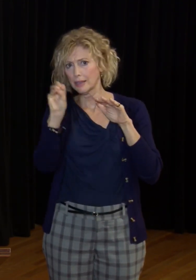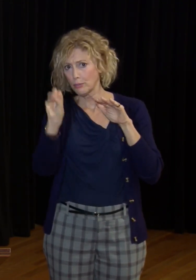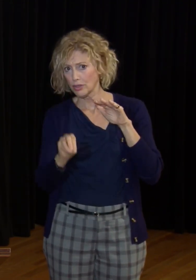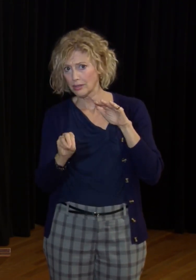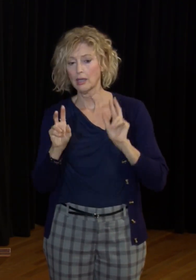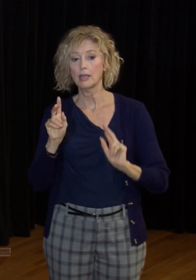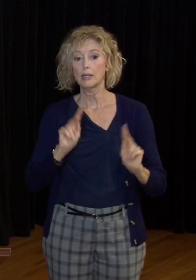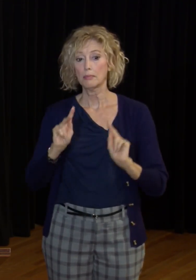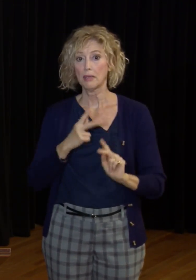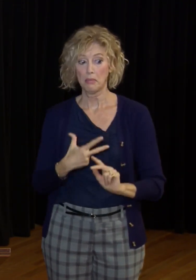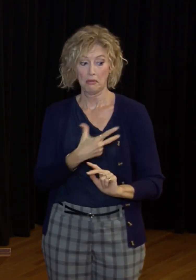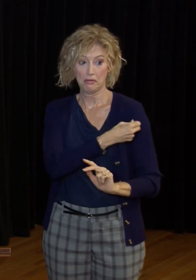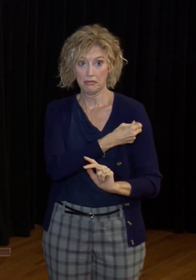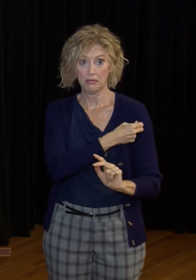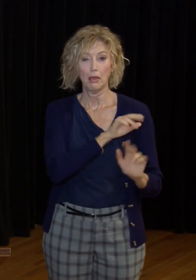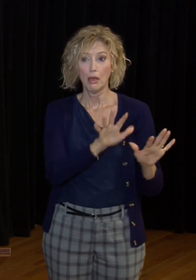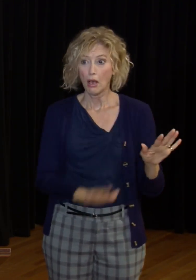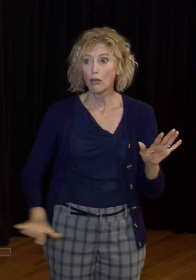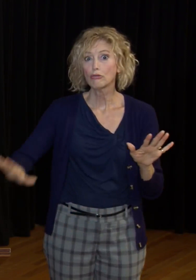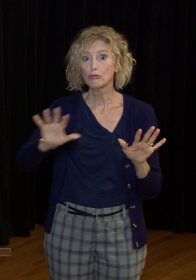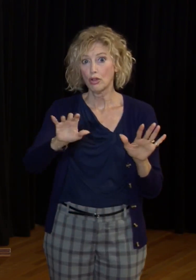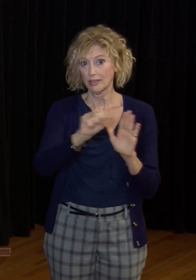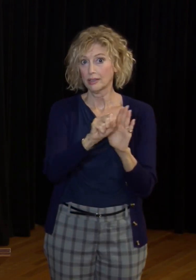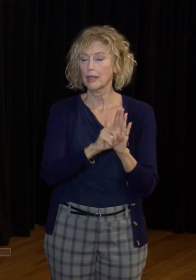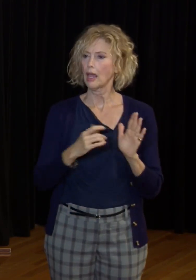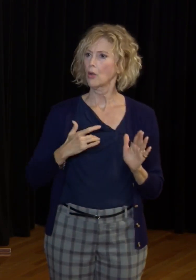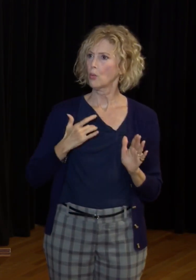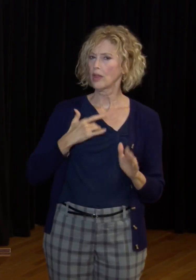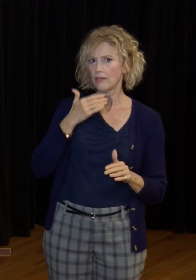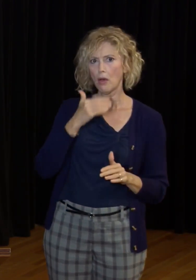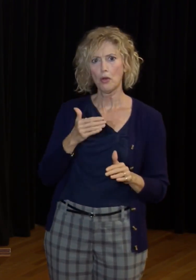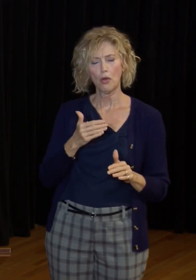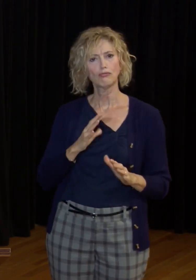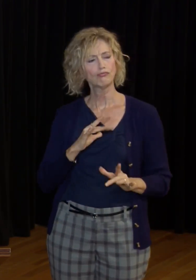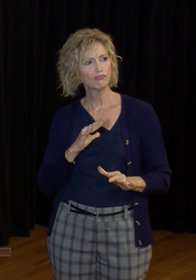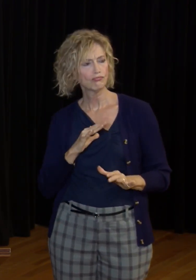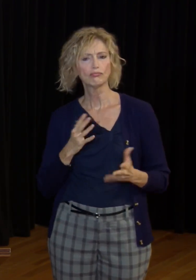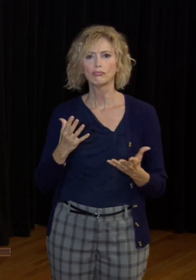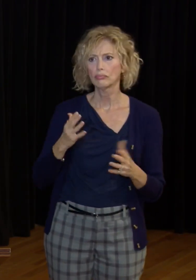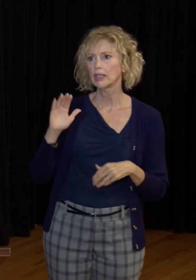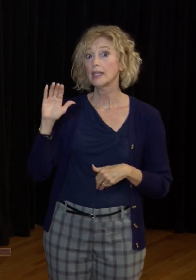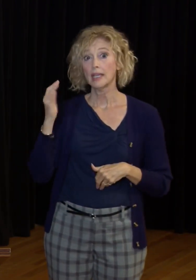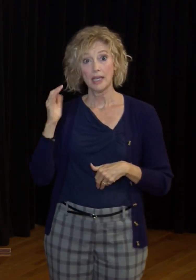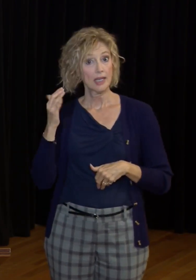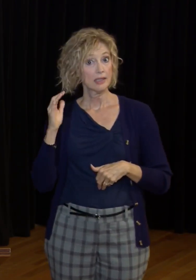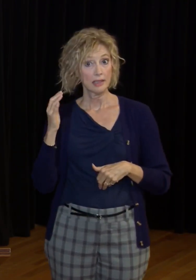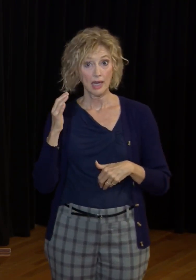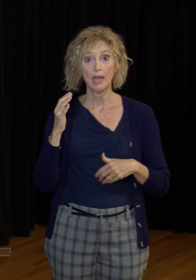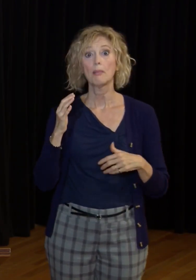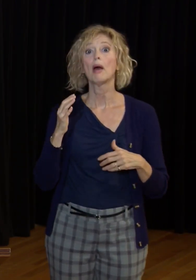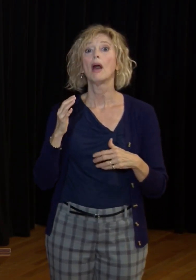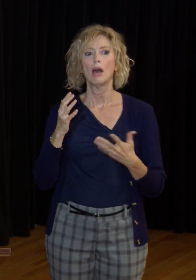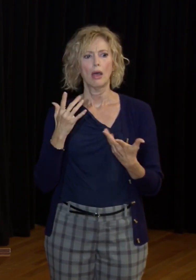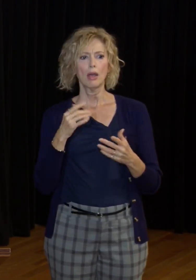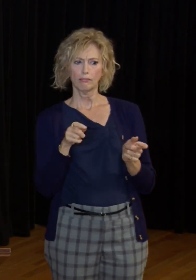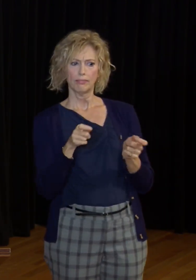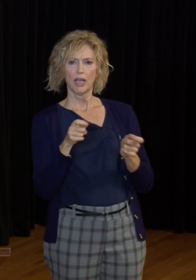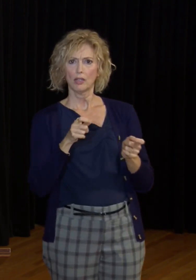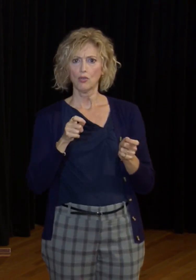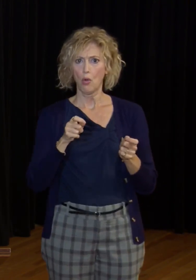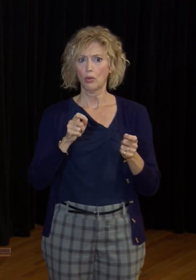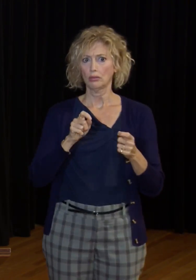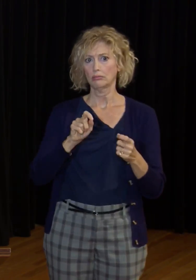of people being vaccinated throughout the state. And we were very encouraged by that number. And it looked as if we were able to get on top of the disease, and this is before the